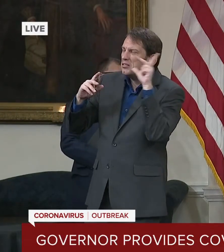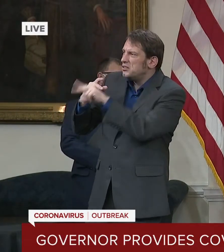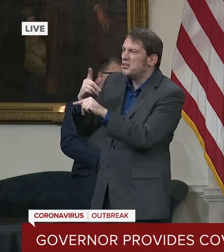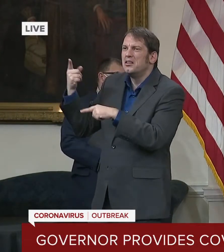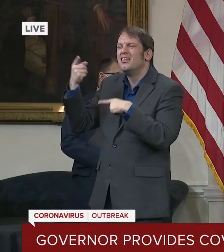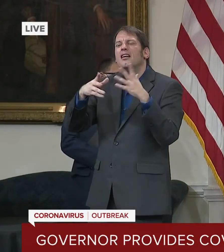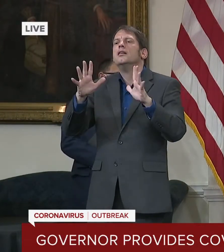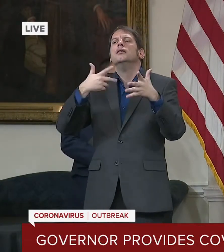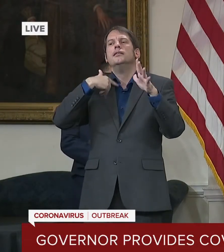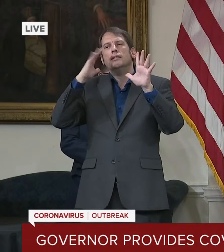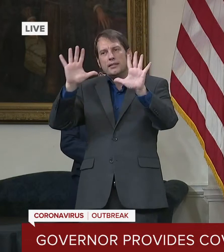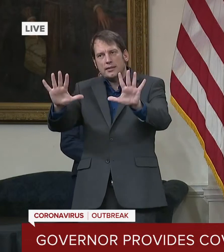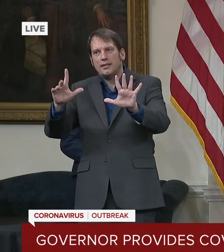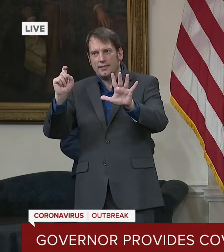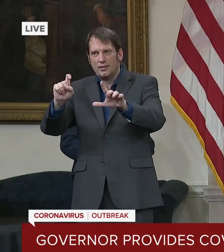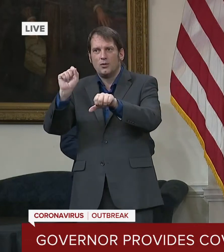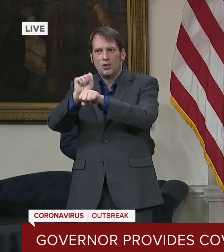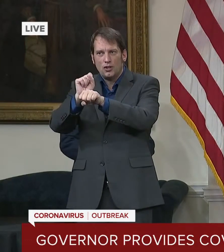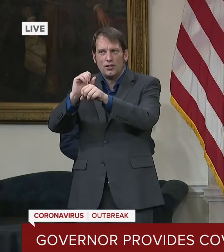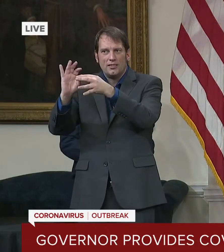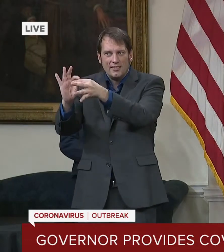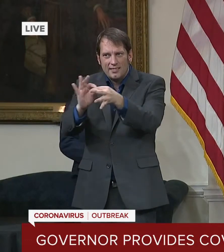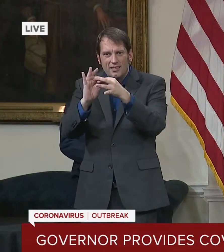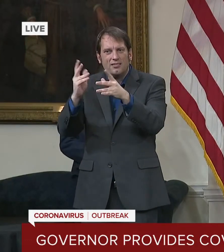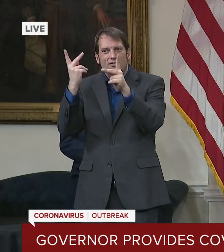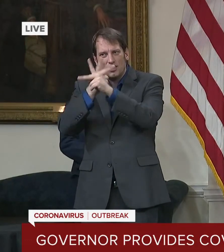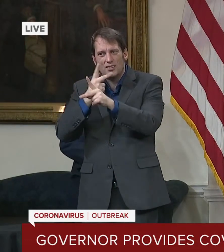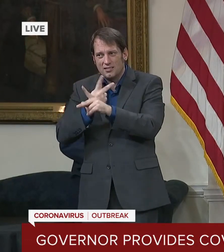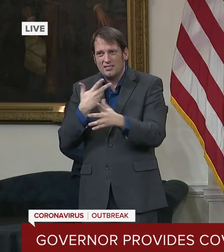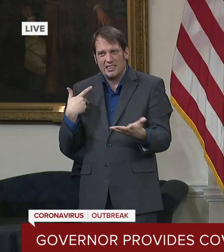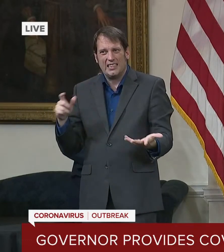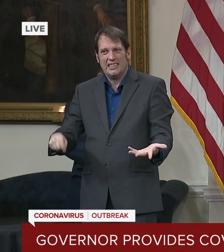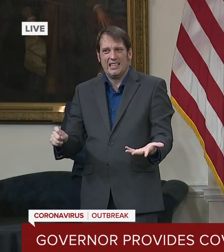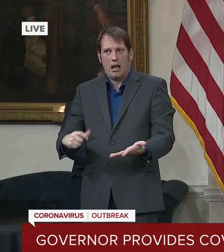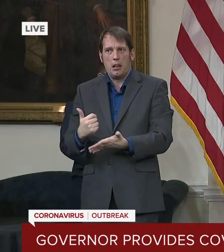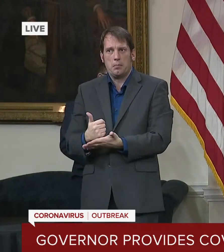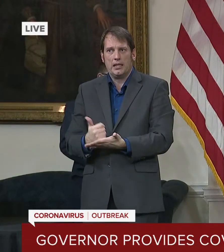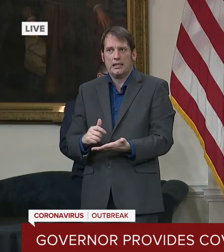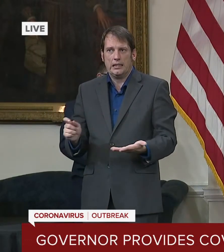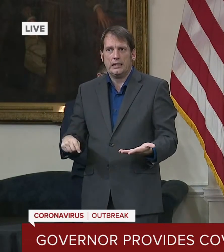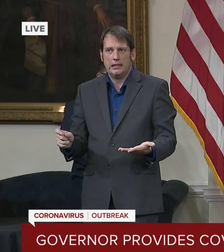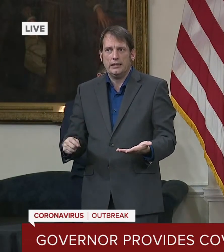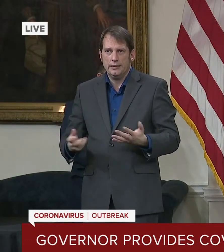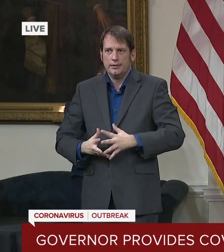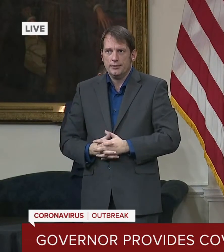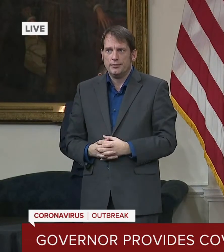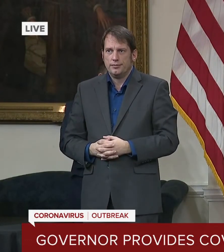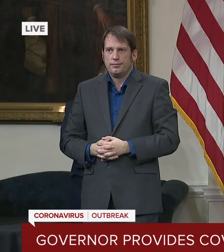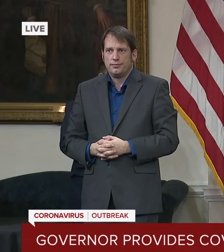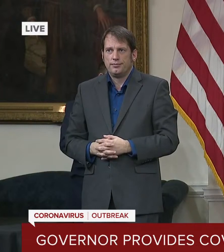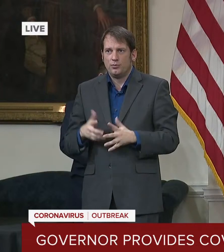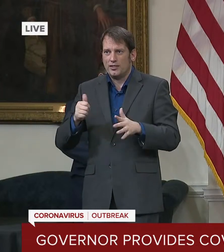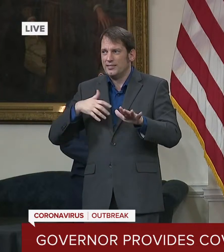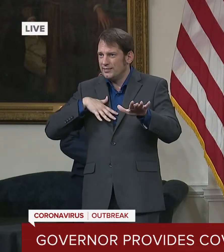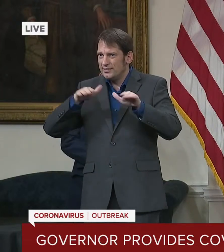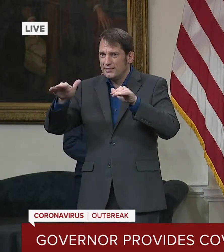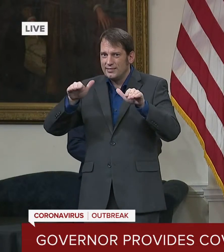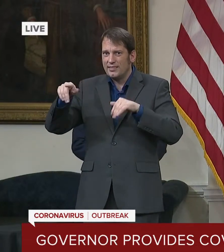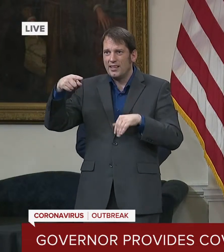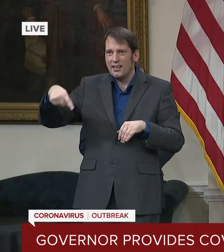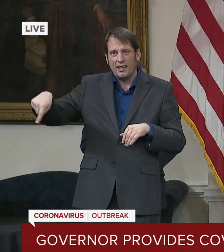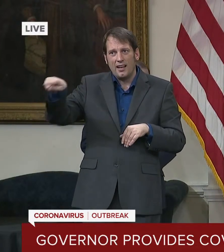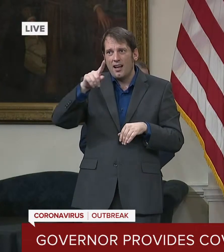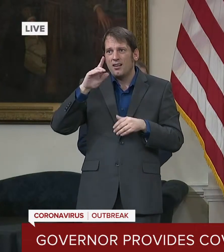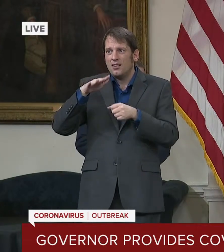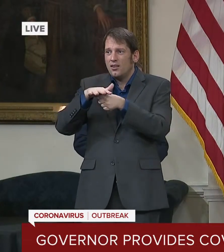something done. We never got any assistance. We were shooting for aid to state and local governments that we still need. There are people out there suffering. We got to